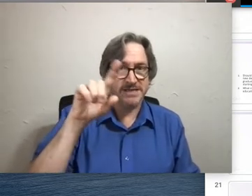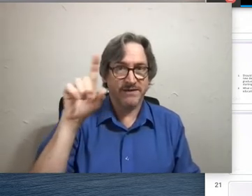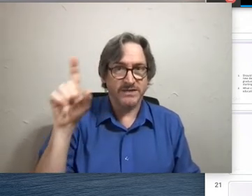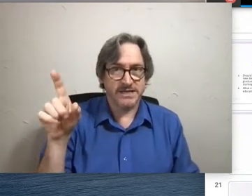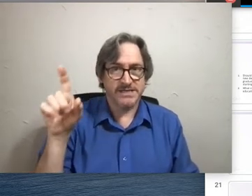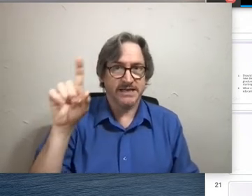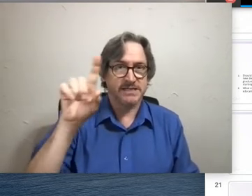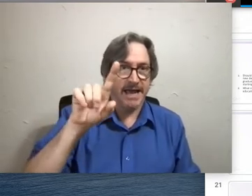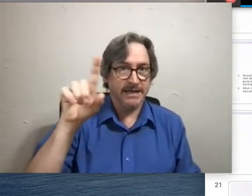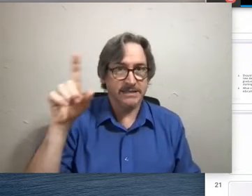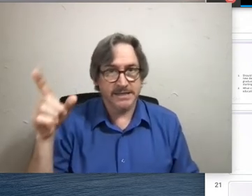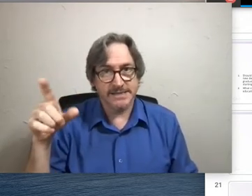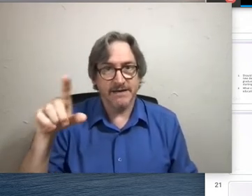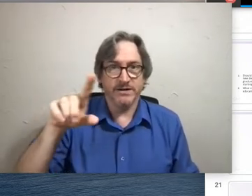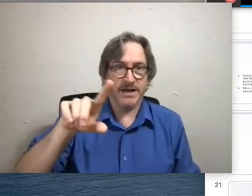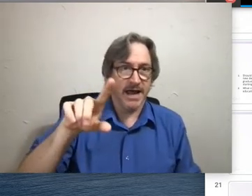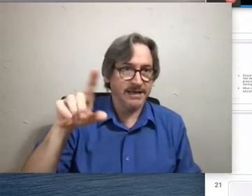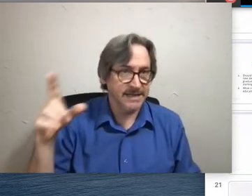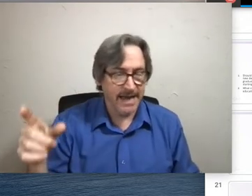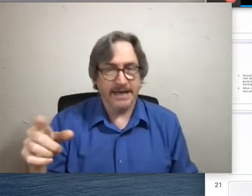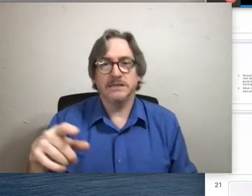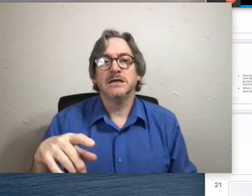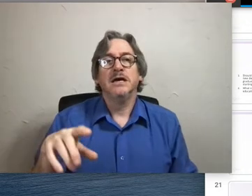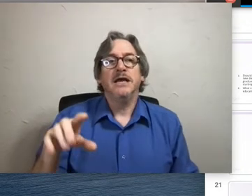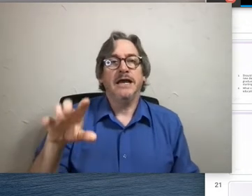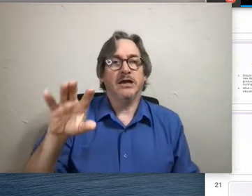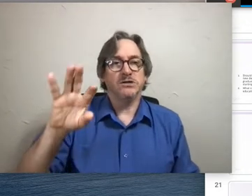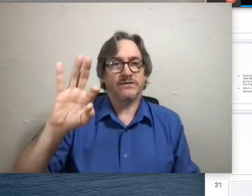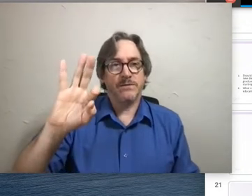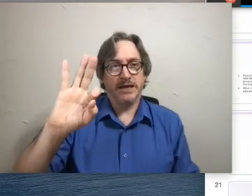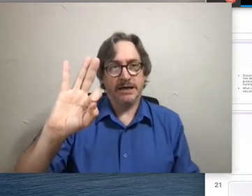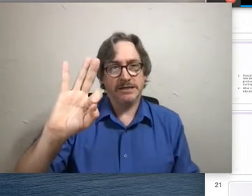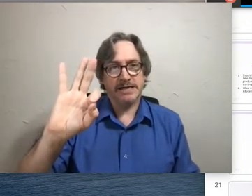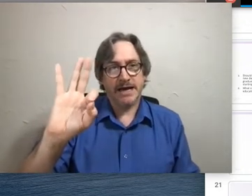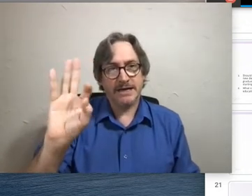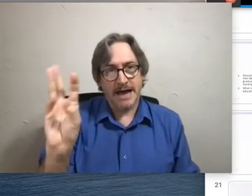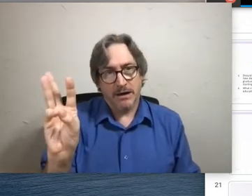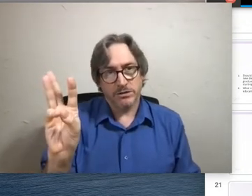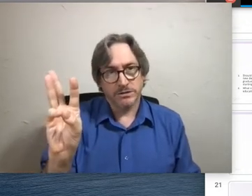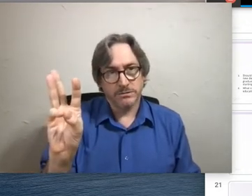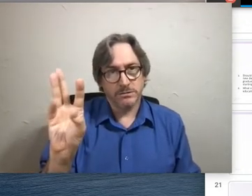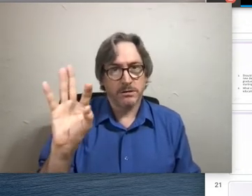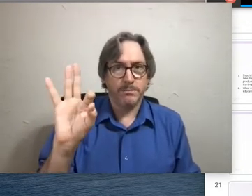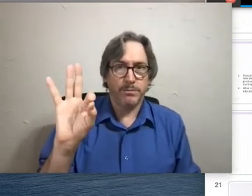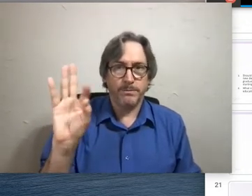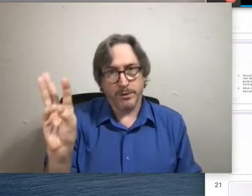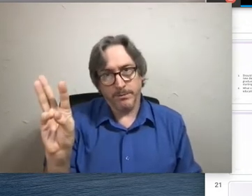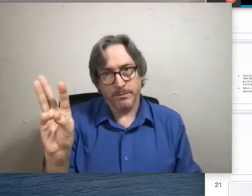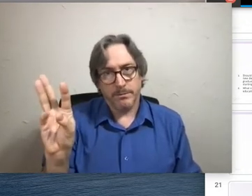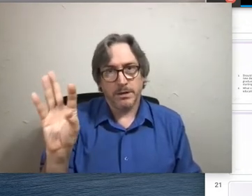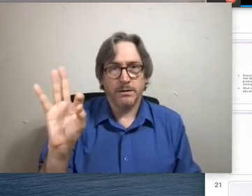from the 7 to the 6, the 8 to the 7, the 9 to the 8, it goes from the inside out.